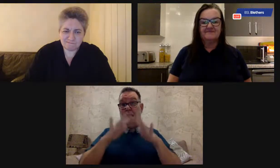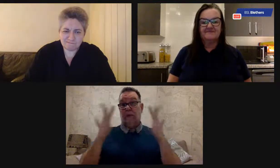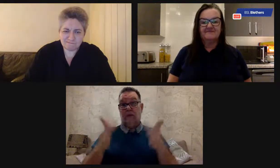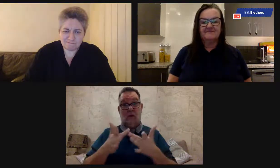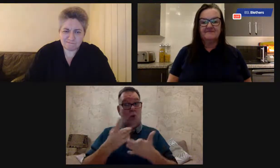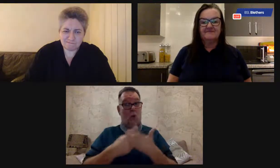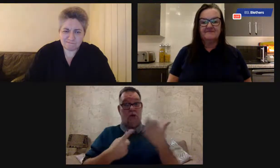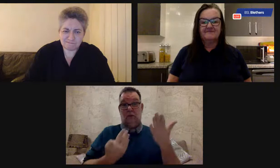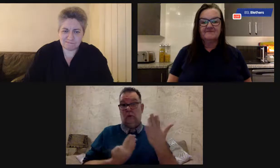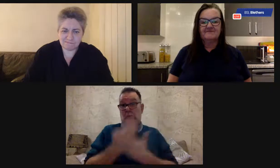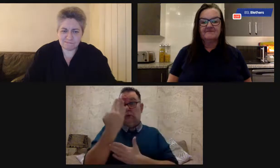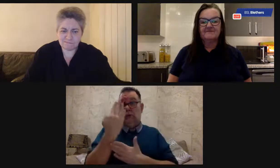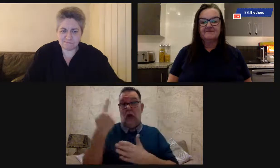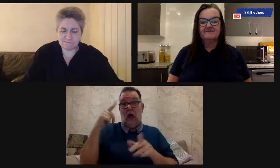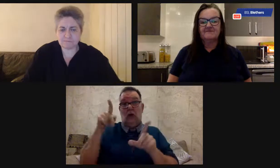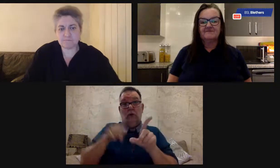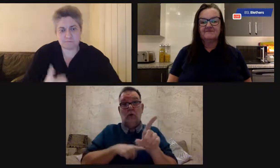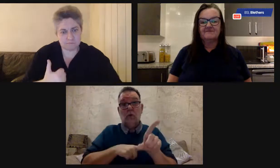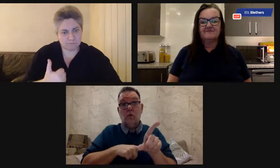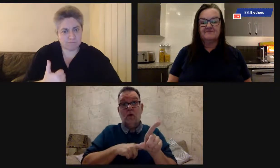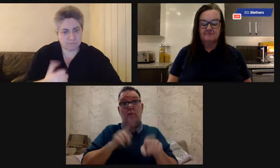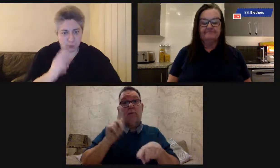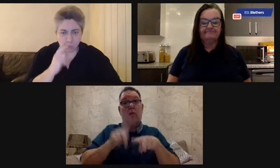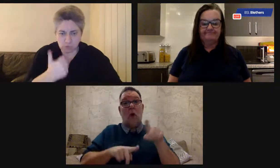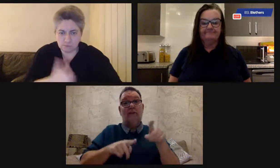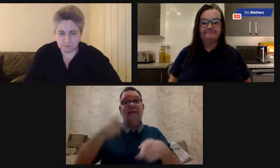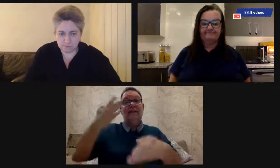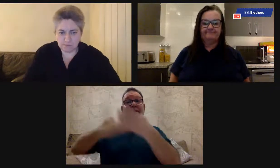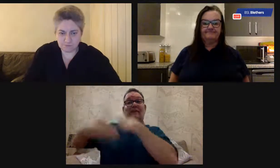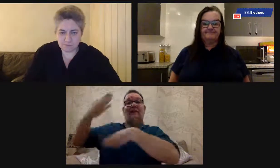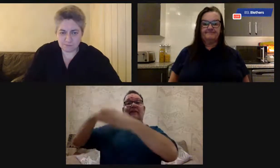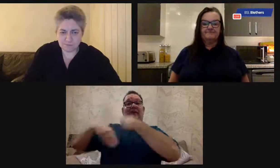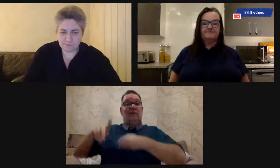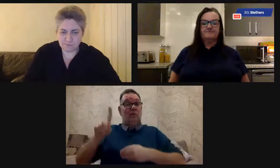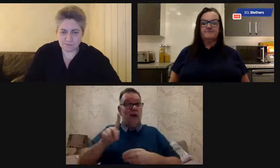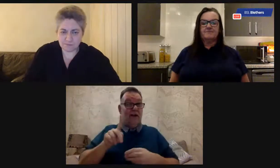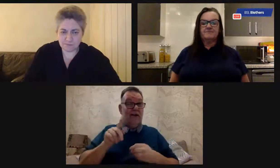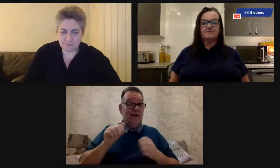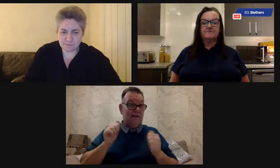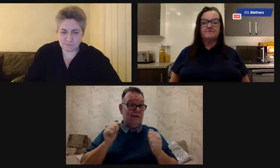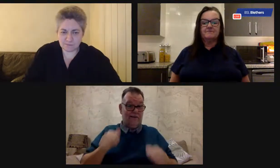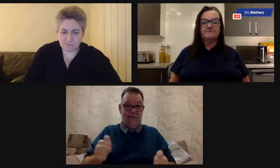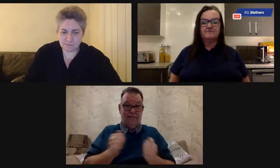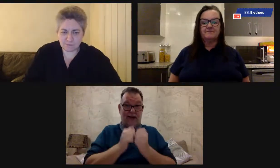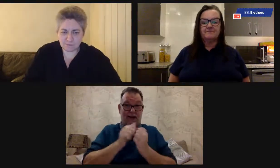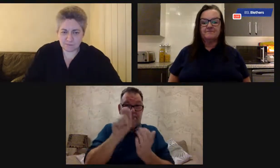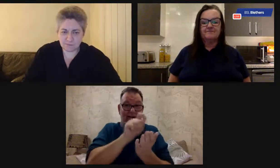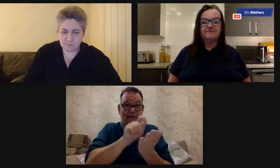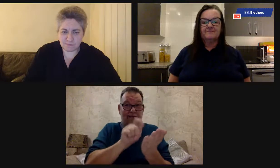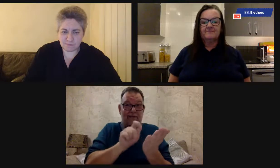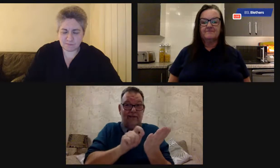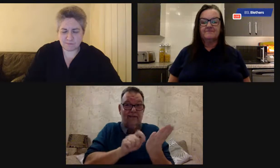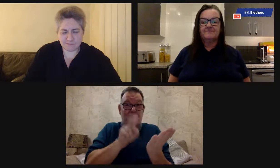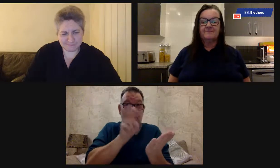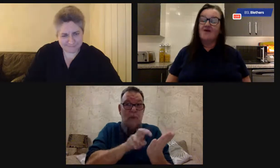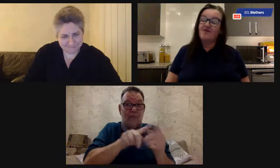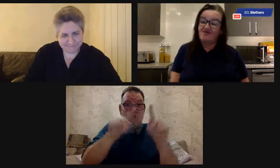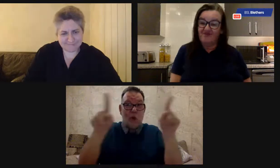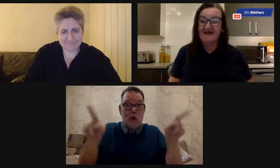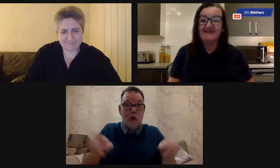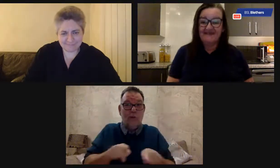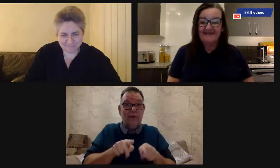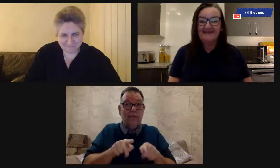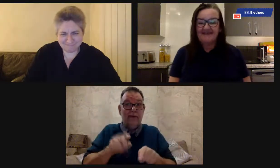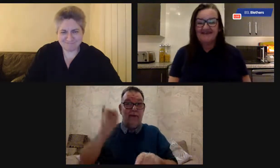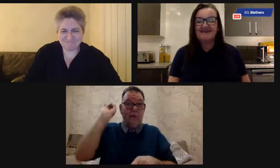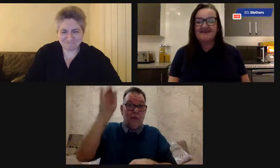compromise. That's how it works. And you see in our website there was things that were happening in previous years,